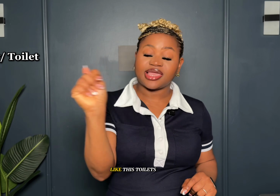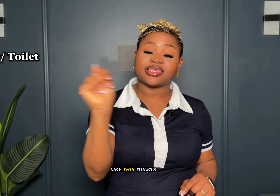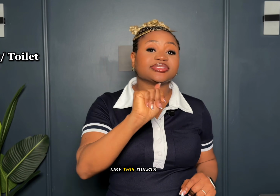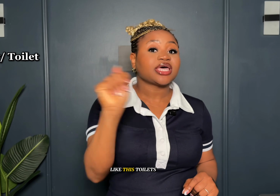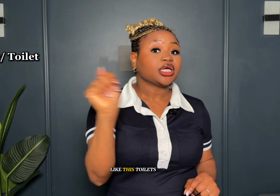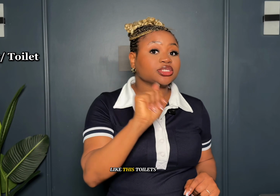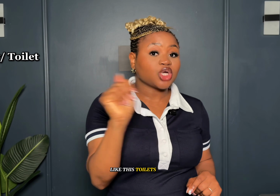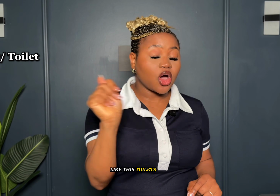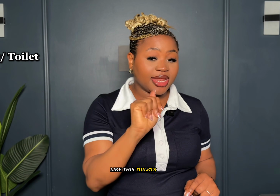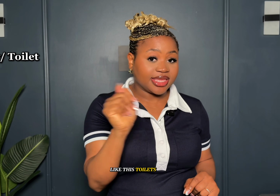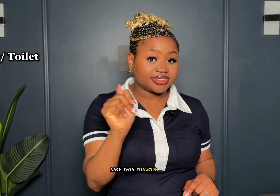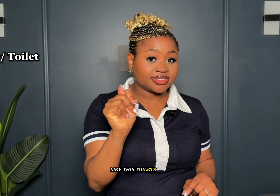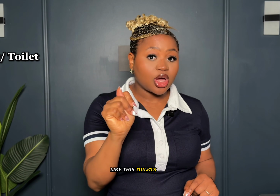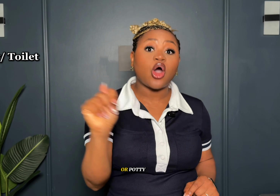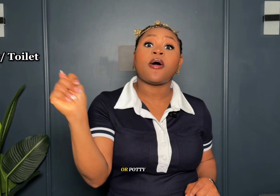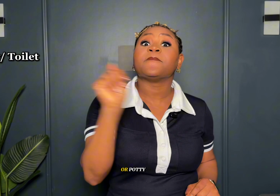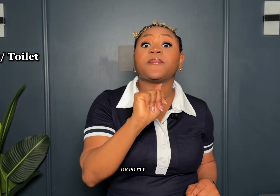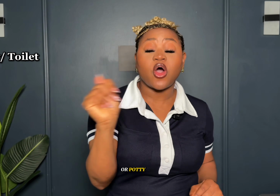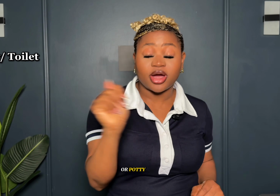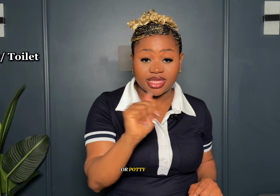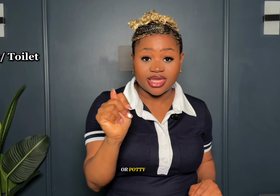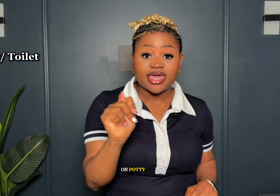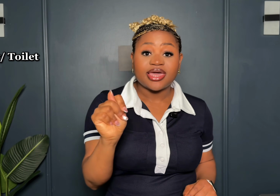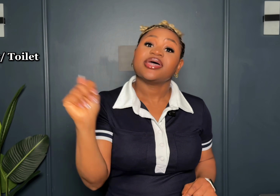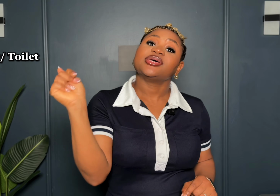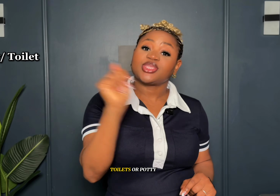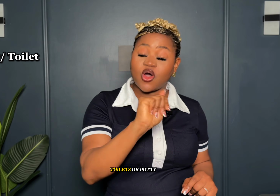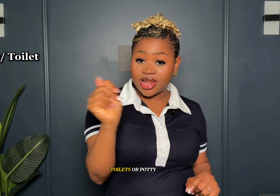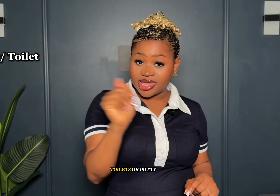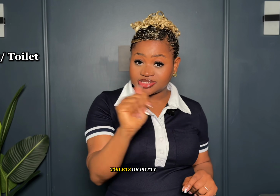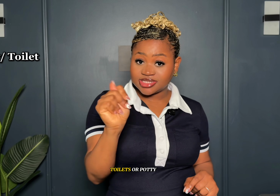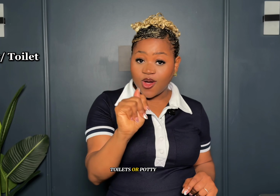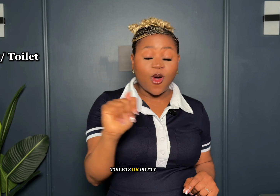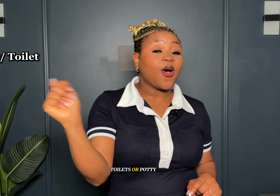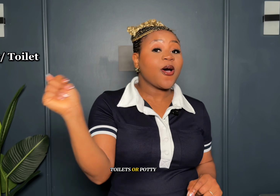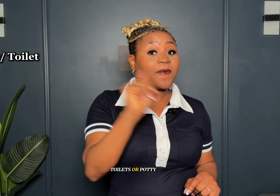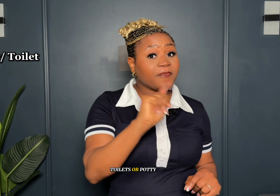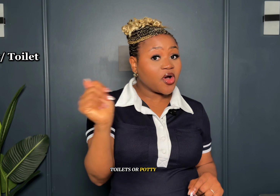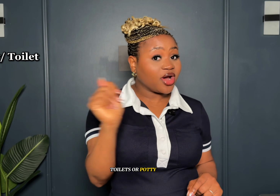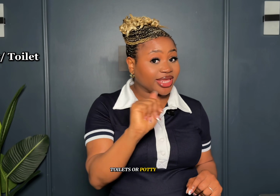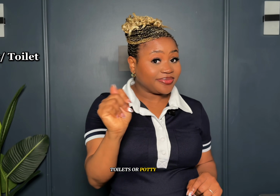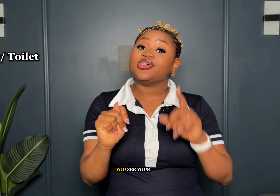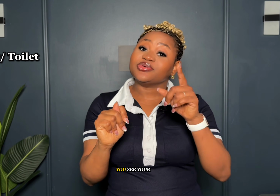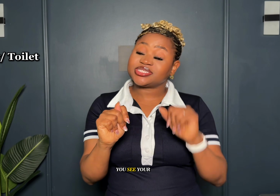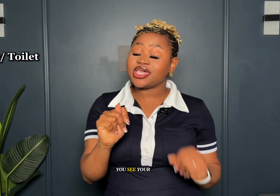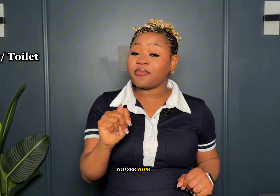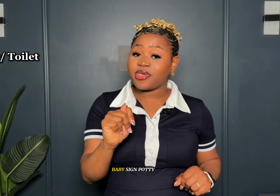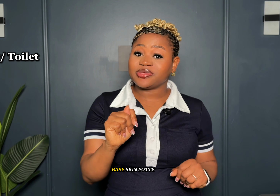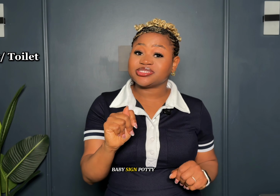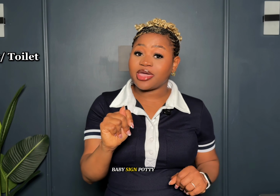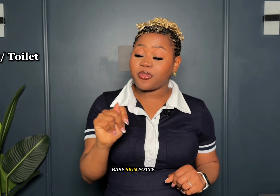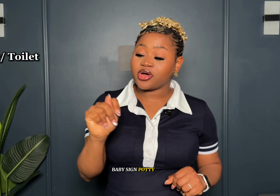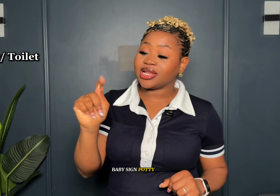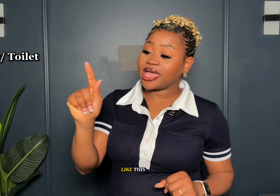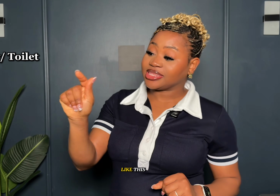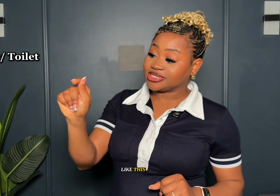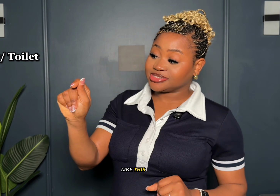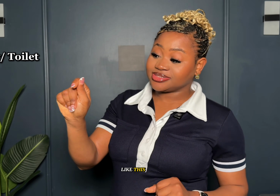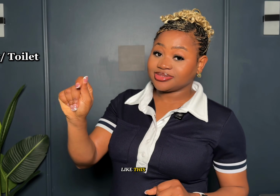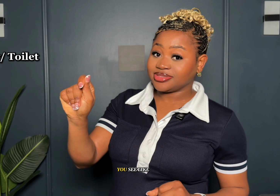this. Toilets or potty. Toilets or potty. You see your baby sign potty like this. You